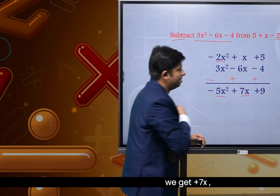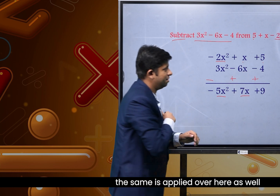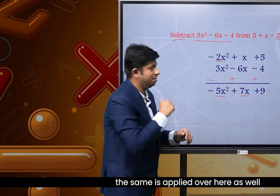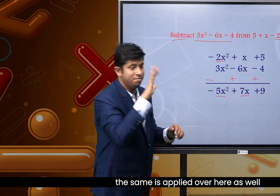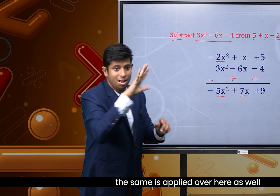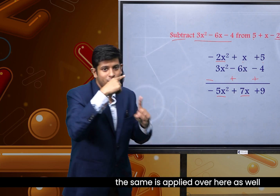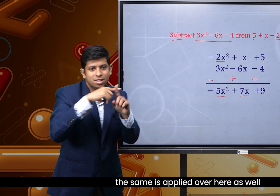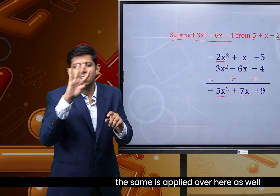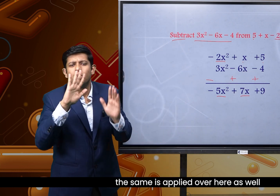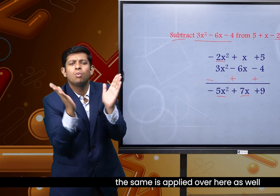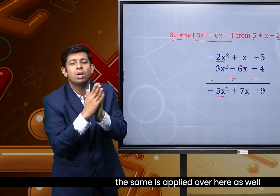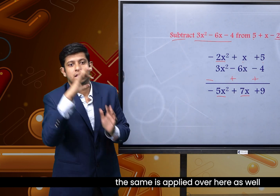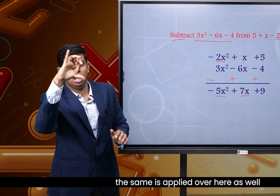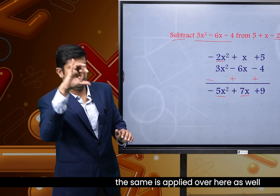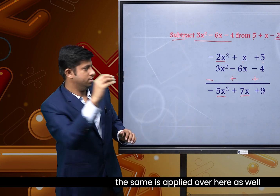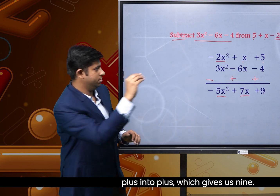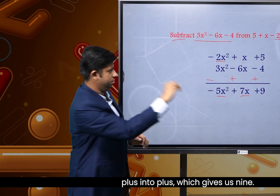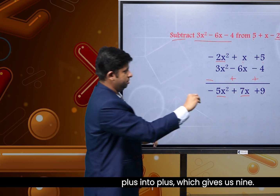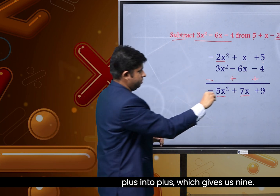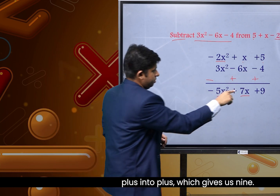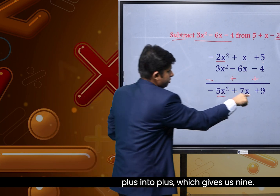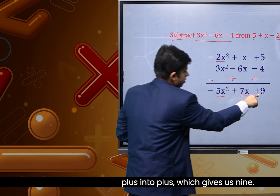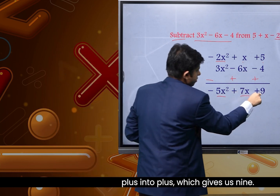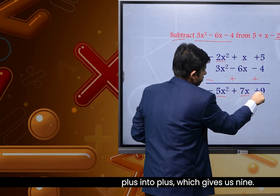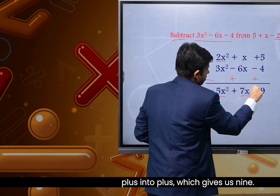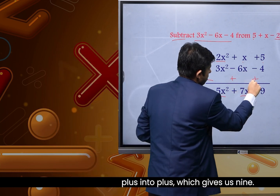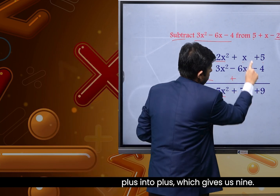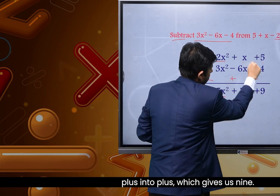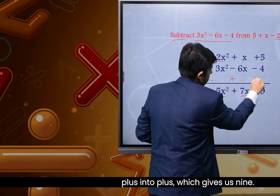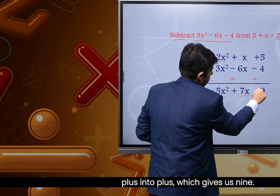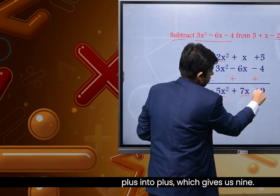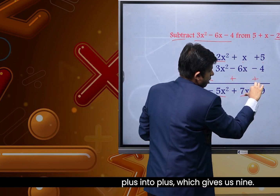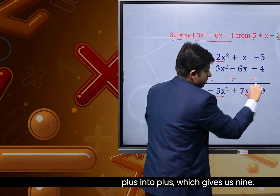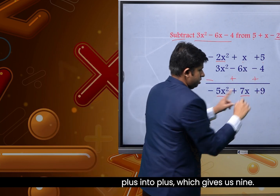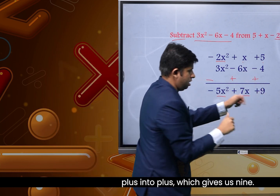The same is applied over here as well. Plus into plus, which gives us 9.